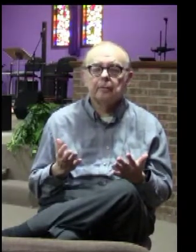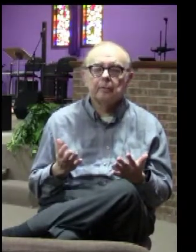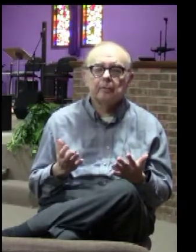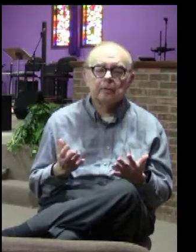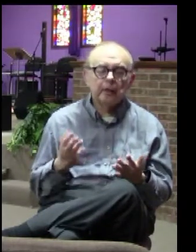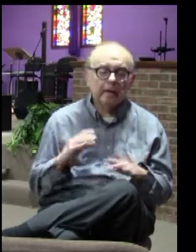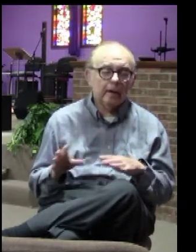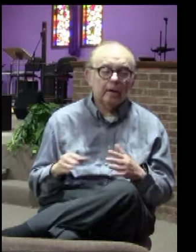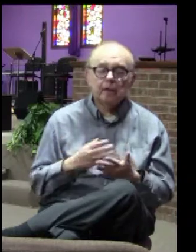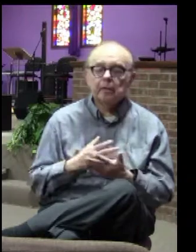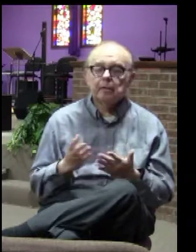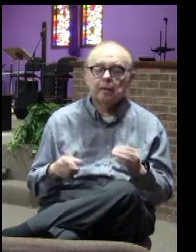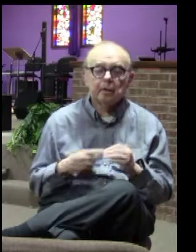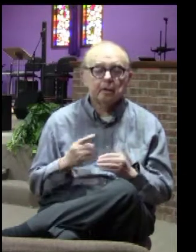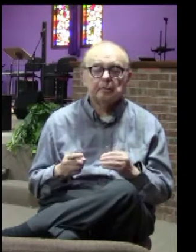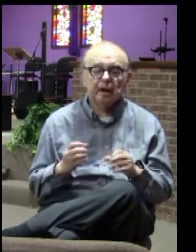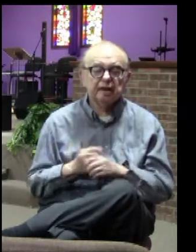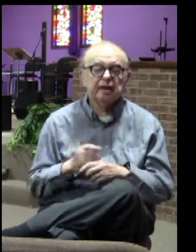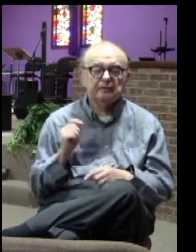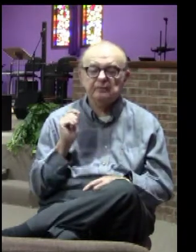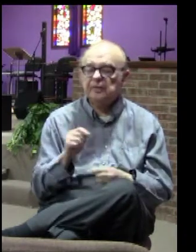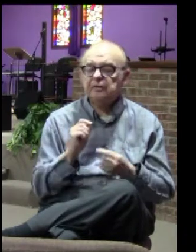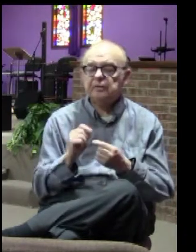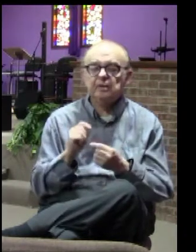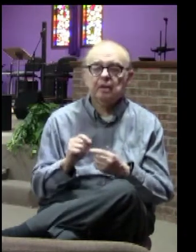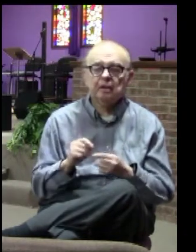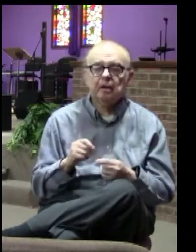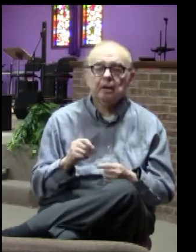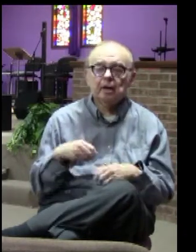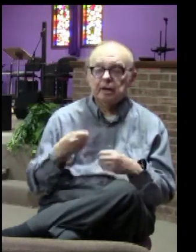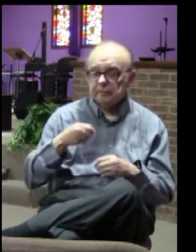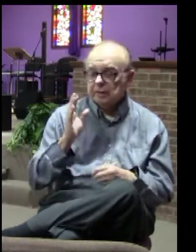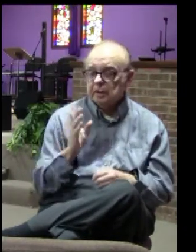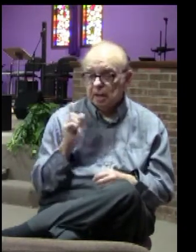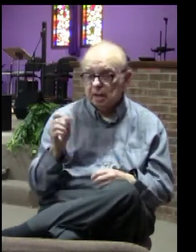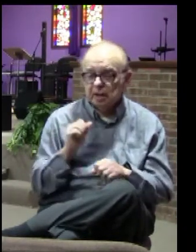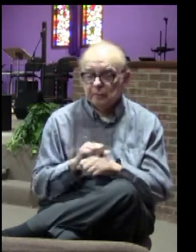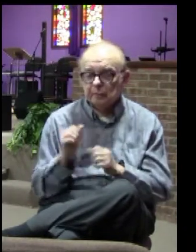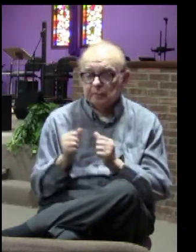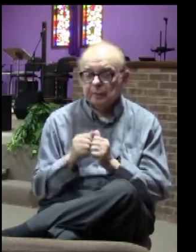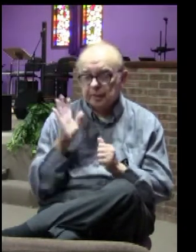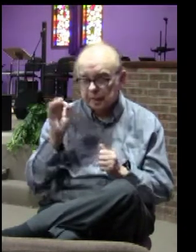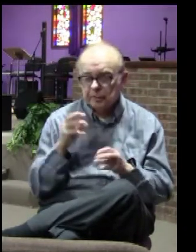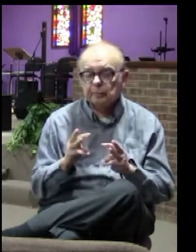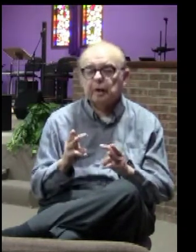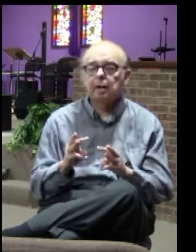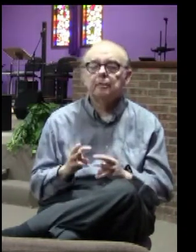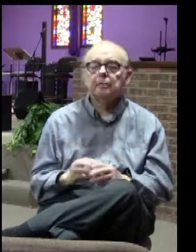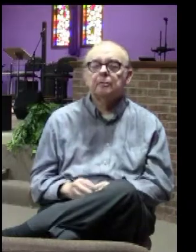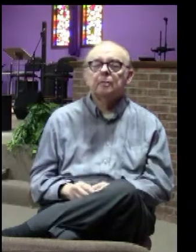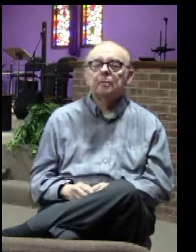Now, I could have done a lot of things about getting vengeance. No, I just leave it to God, and God deals with it in God's way.